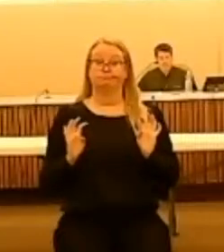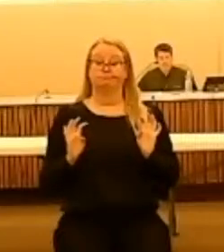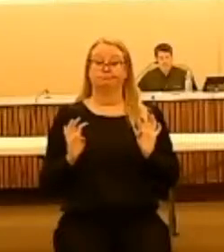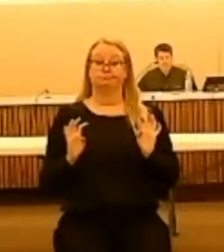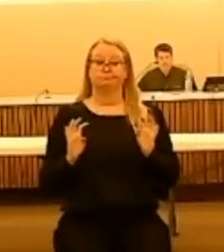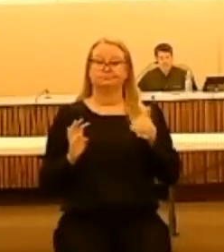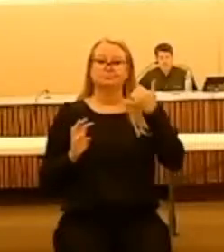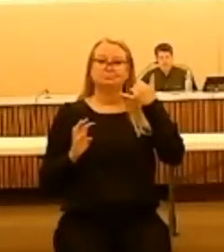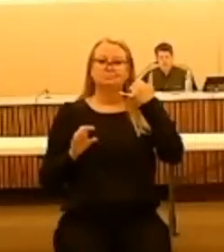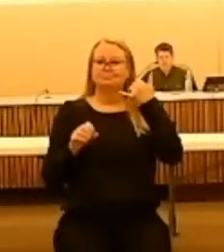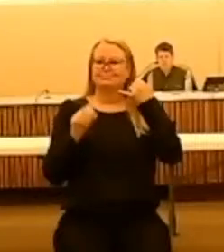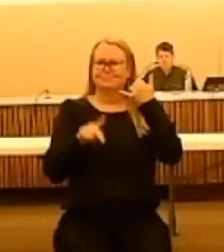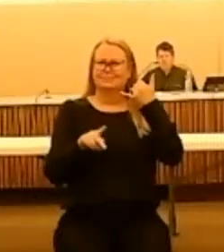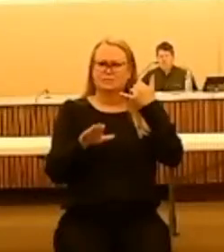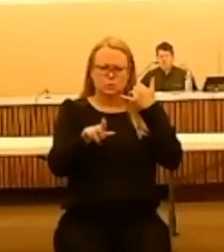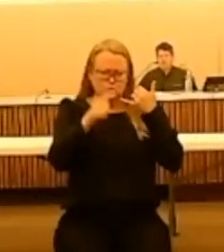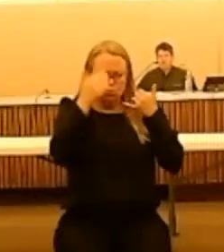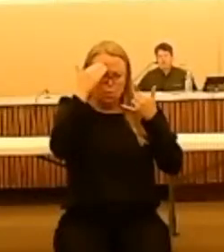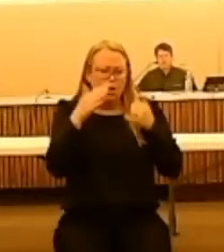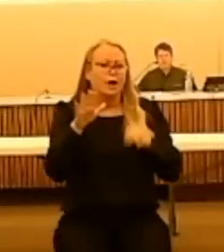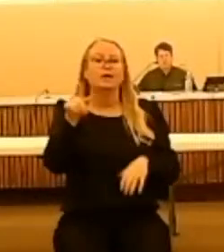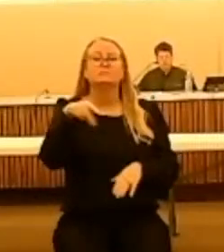Okay. Do you know what speed it is?